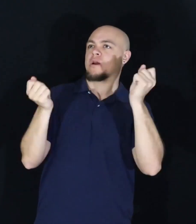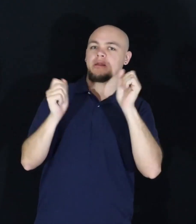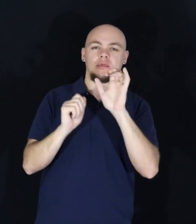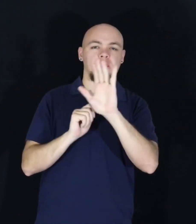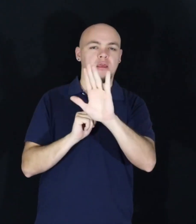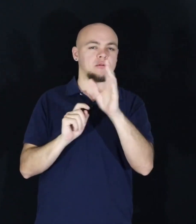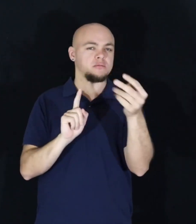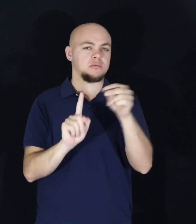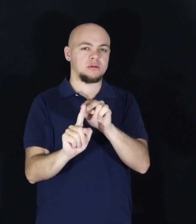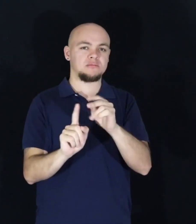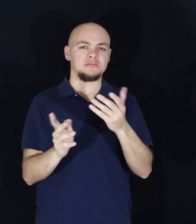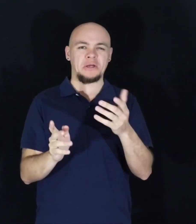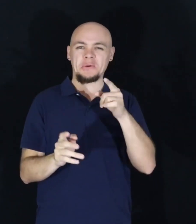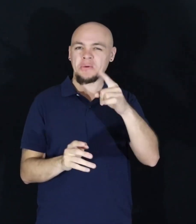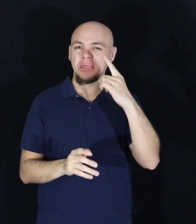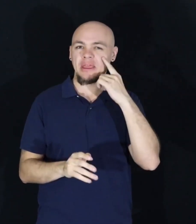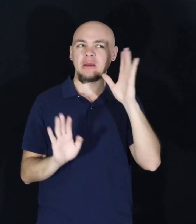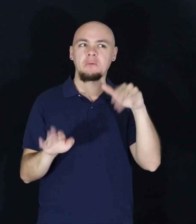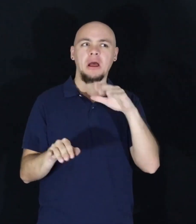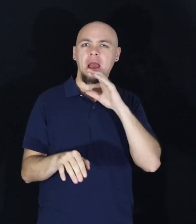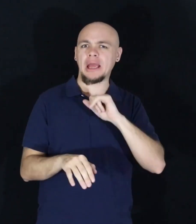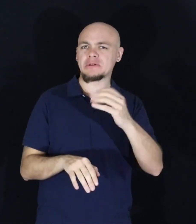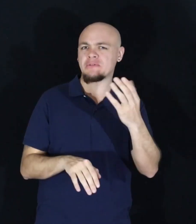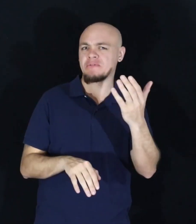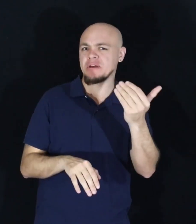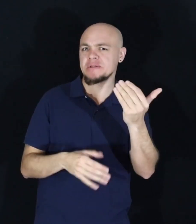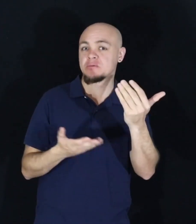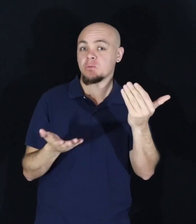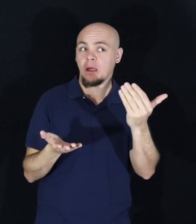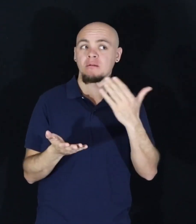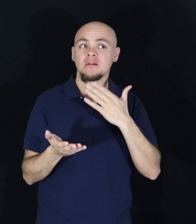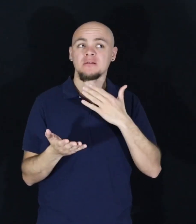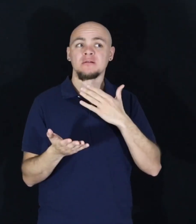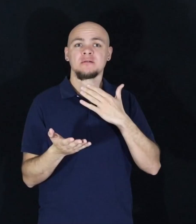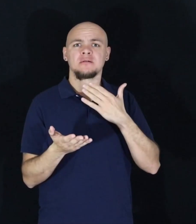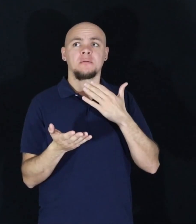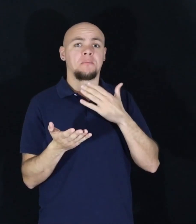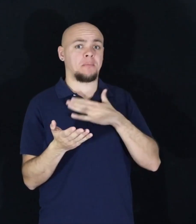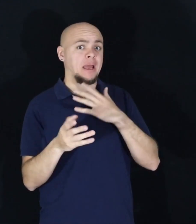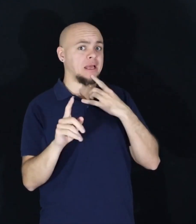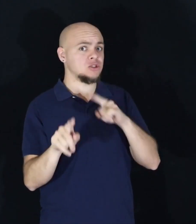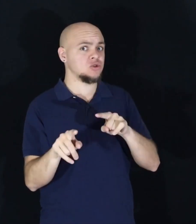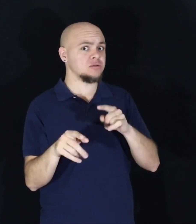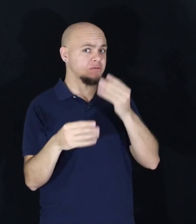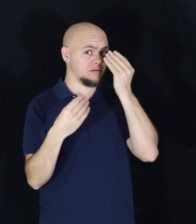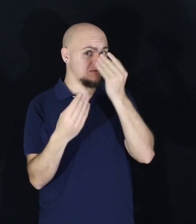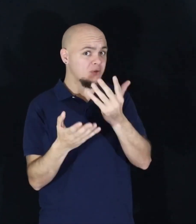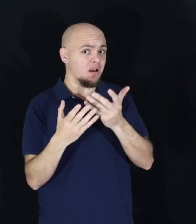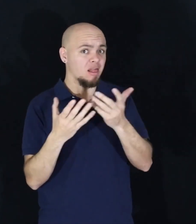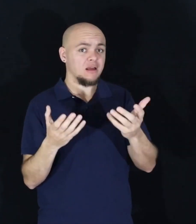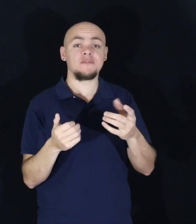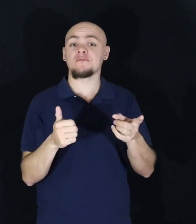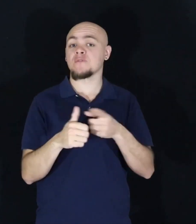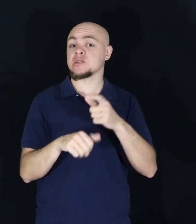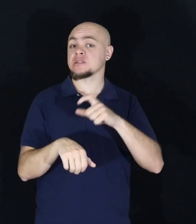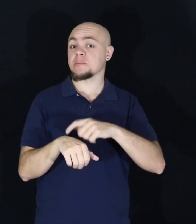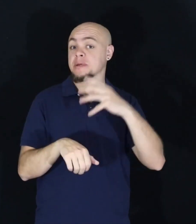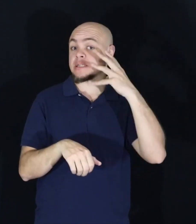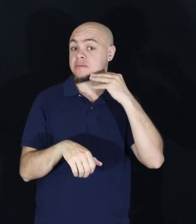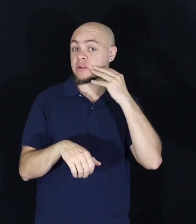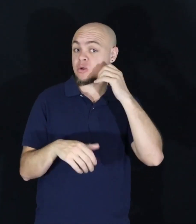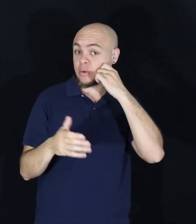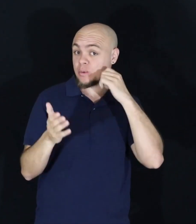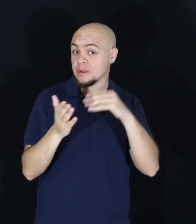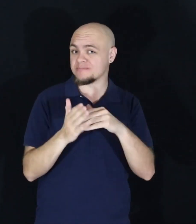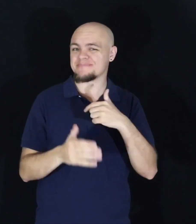know about these types of things? Well, my answer is a lot. The first time I ever dealt with racism, when I was